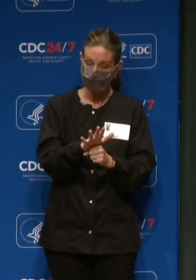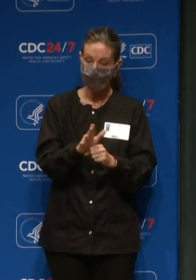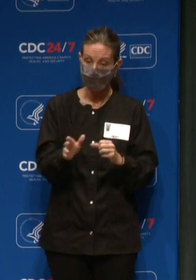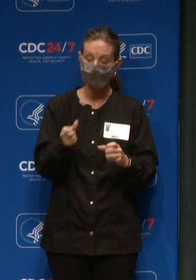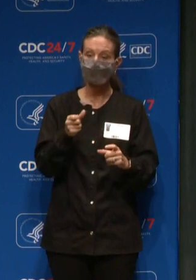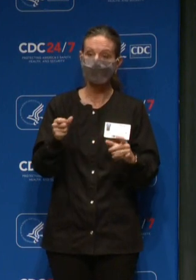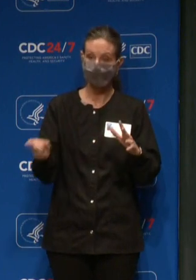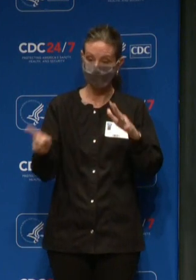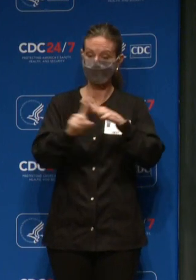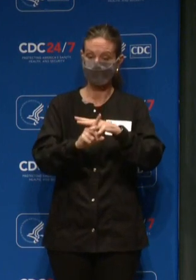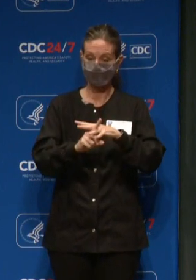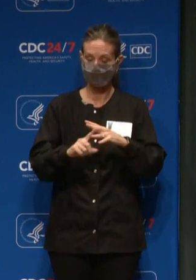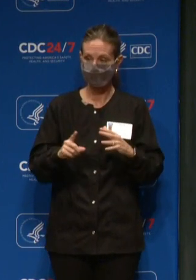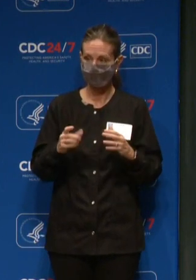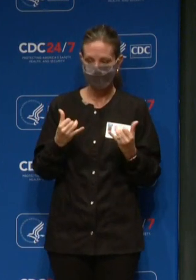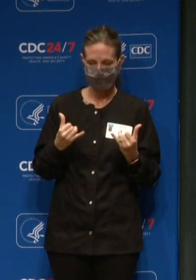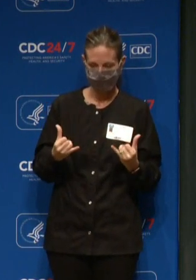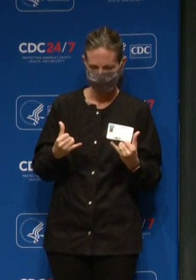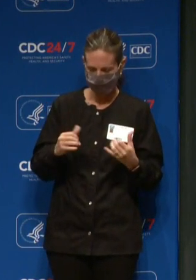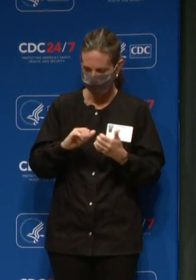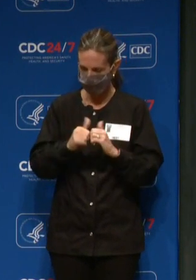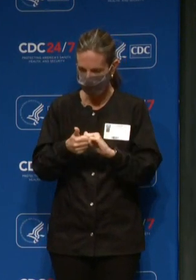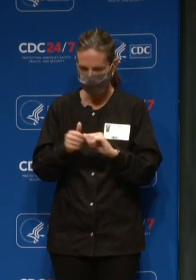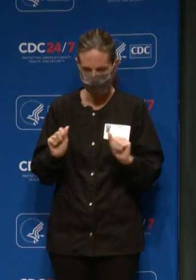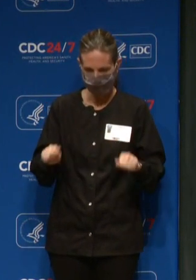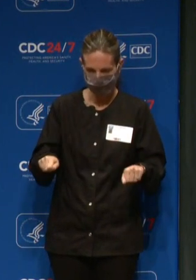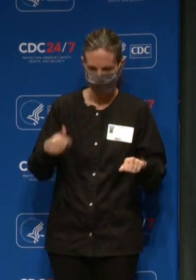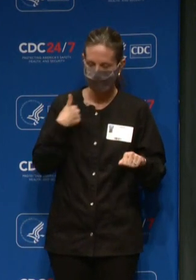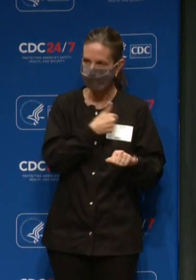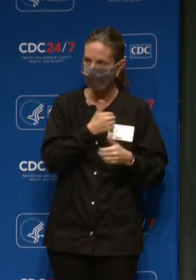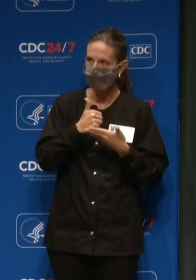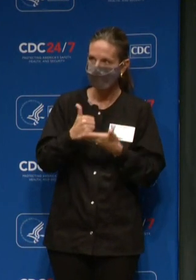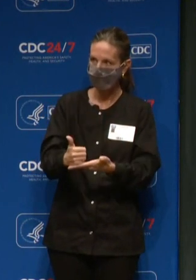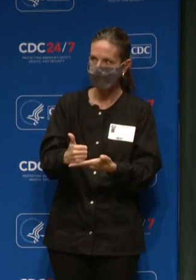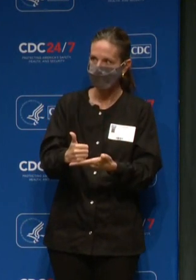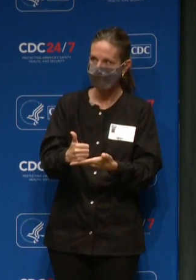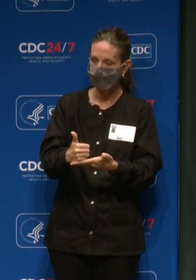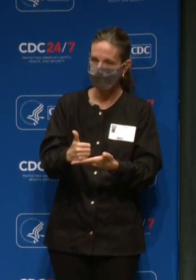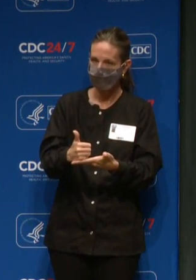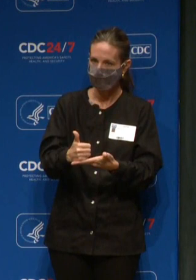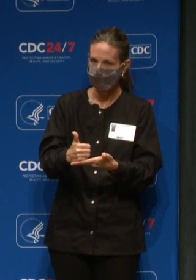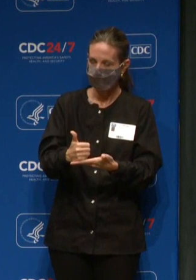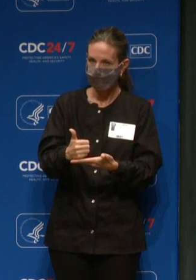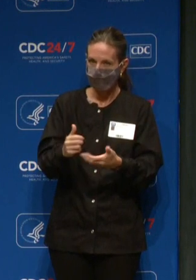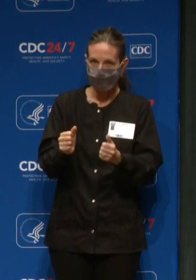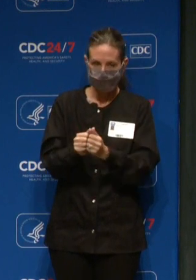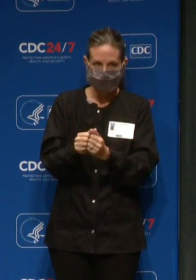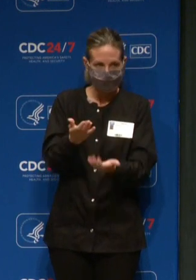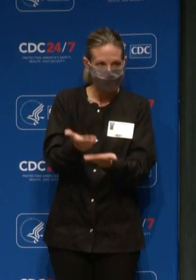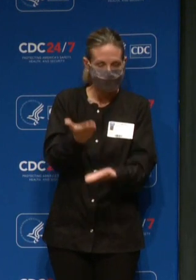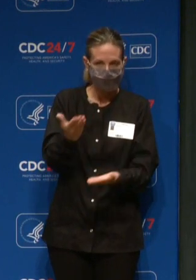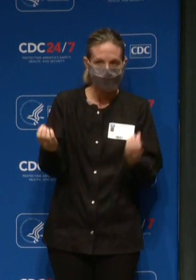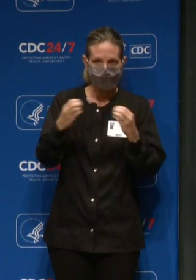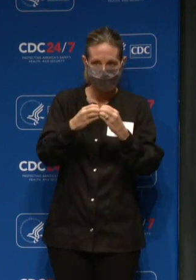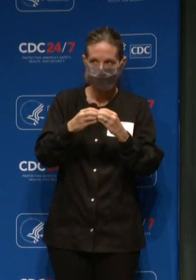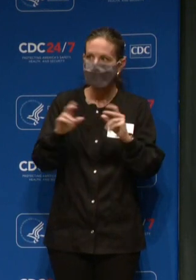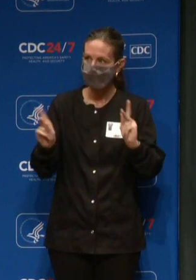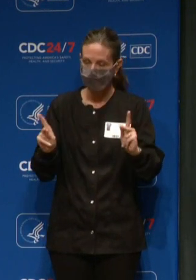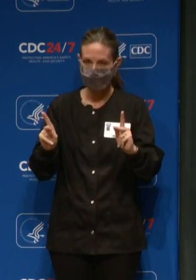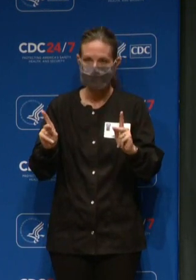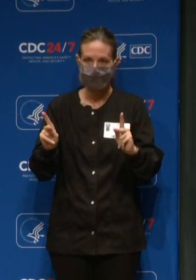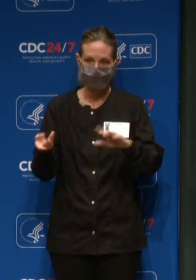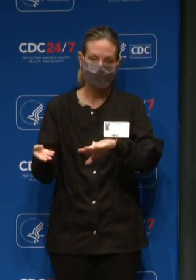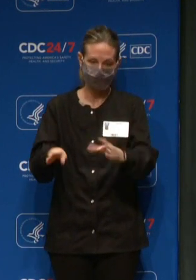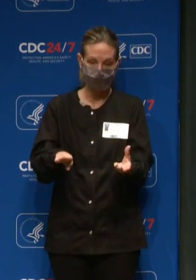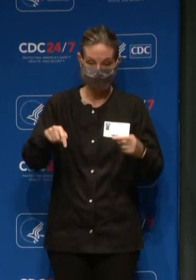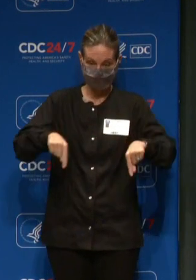pandemic is how we're able to come up with the fact that we know more people have died this year. We know that some people are going to die